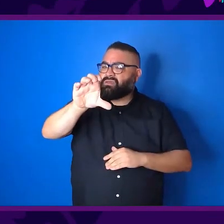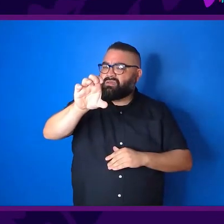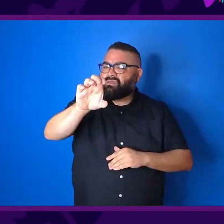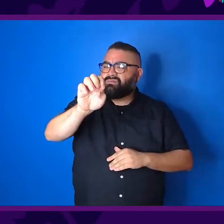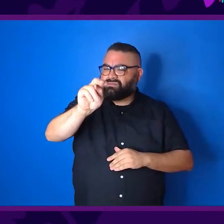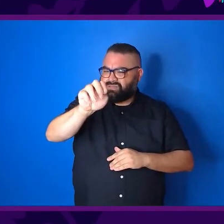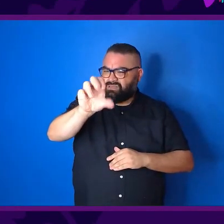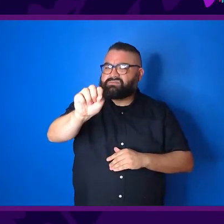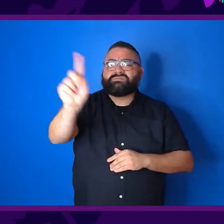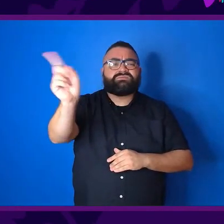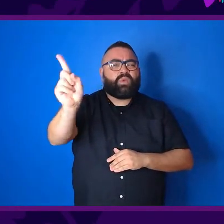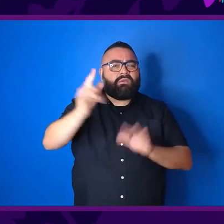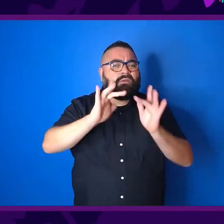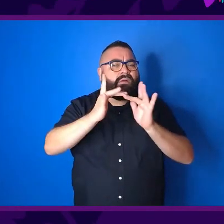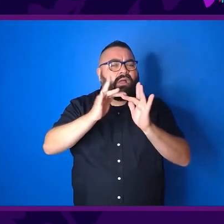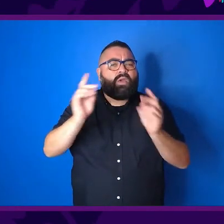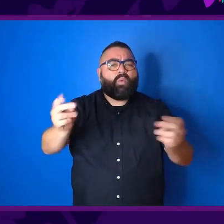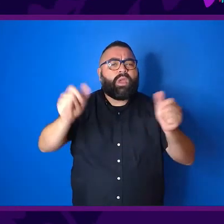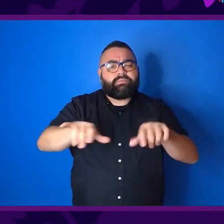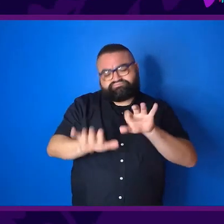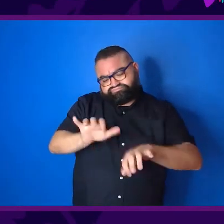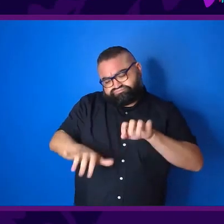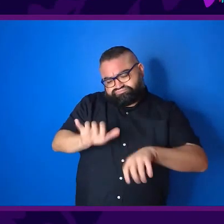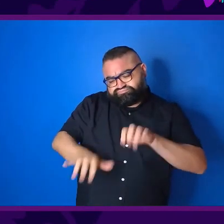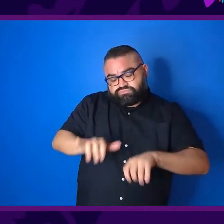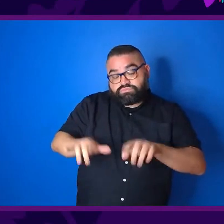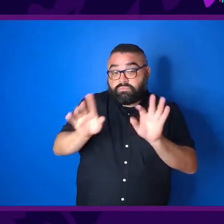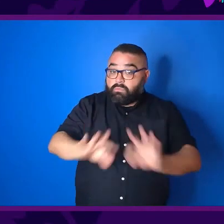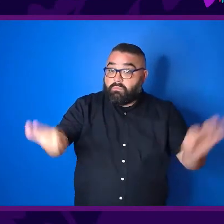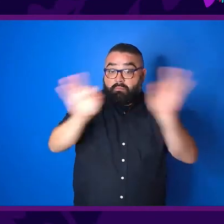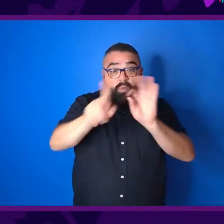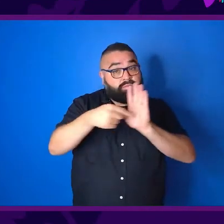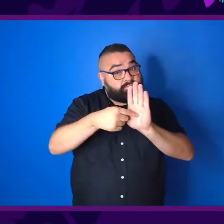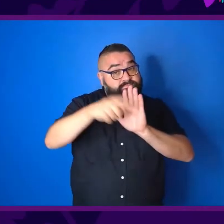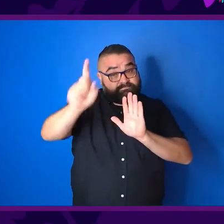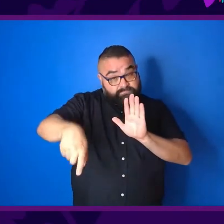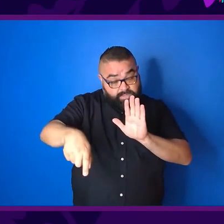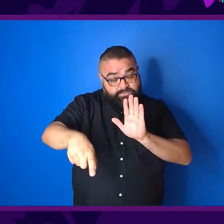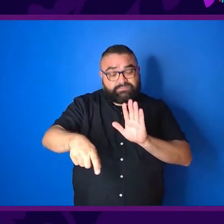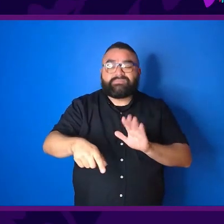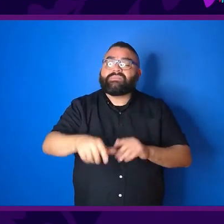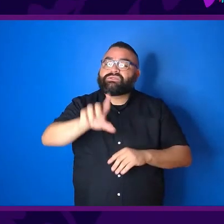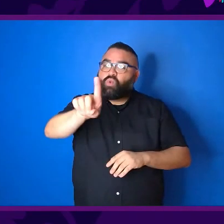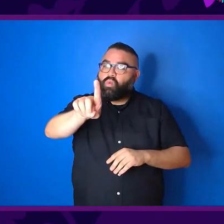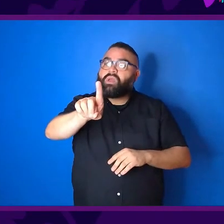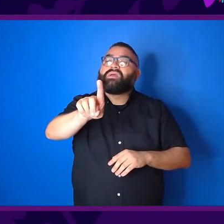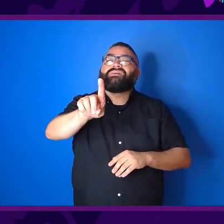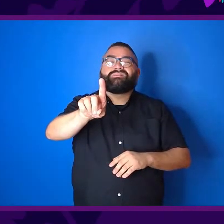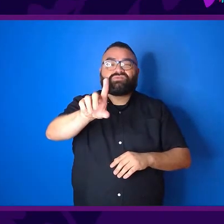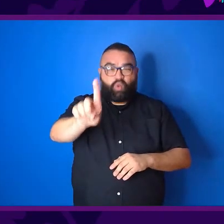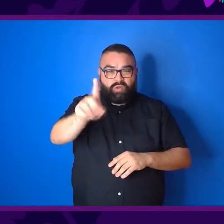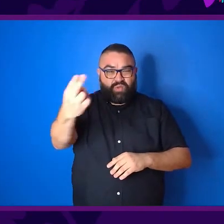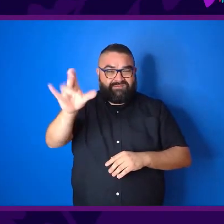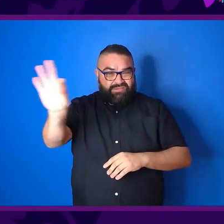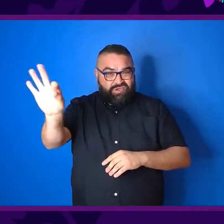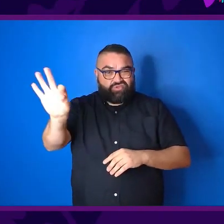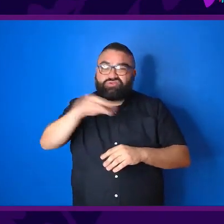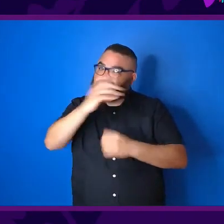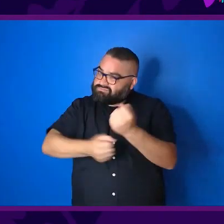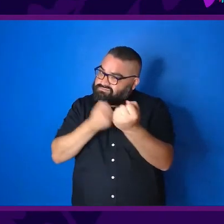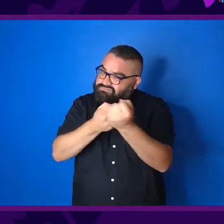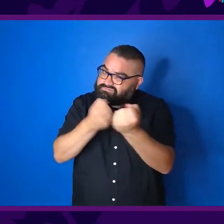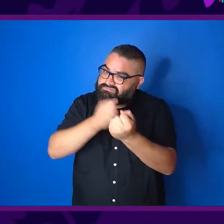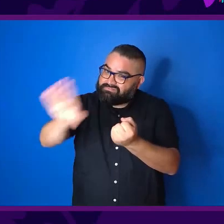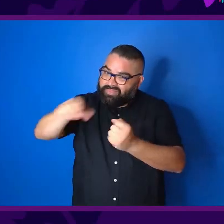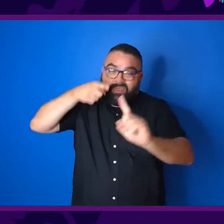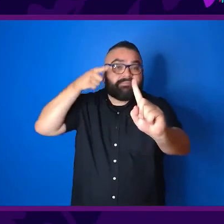quick. It's important to be represented. That's something that the foundation is really behind. Also, I want to say, hey, it's a birthday